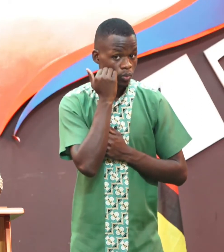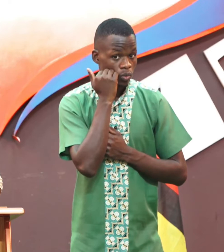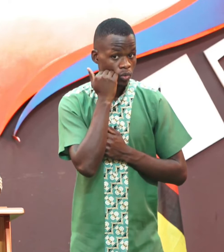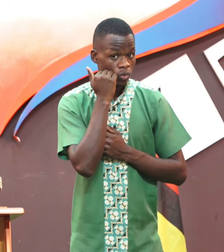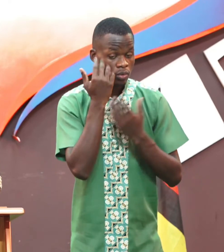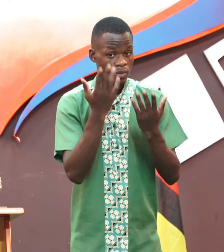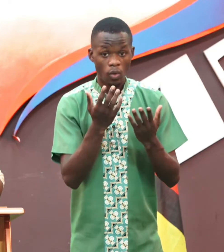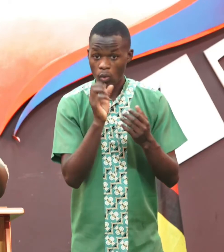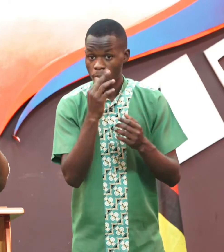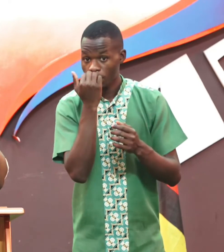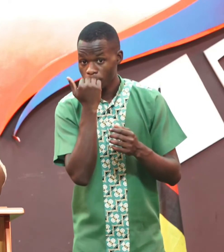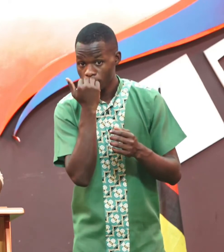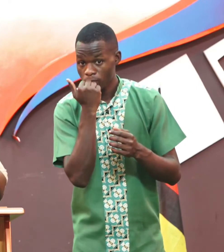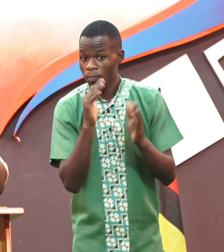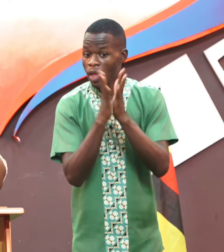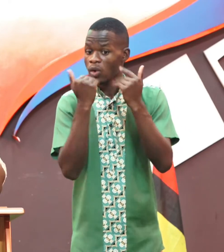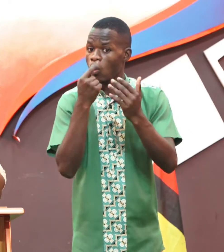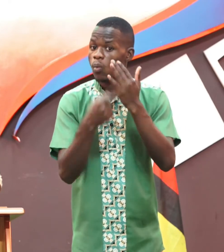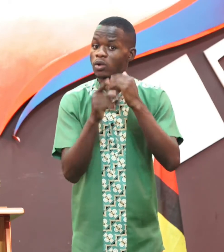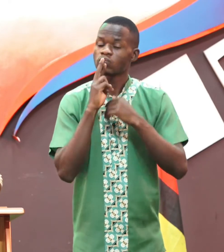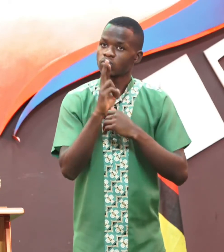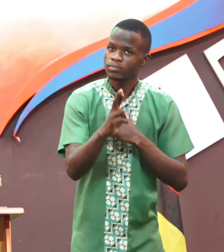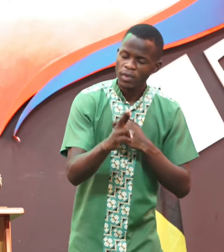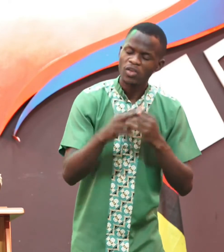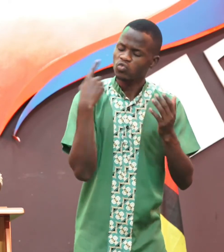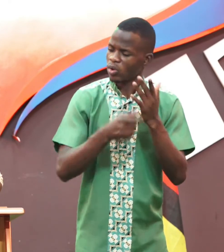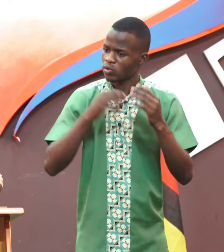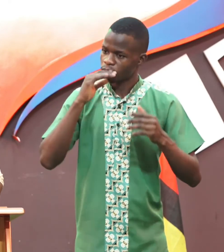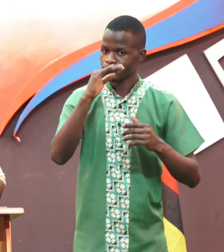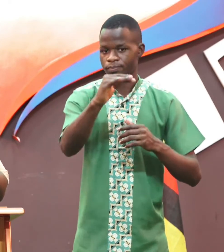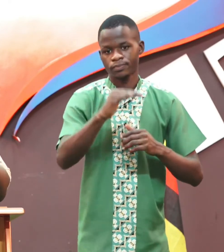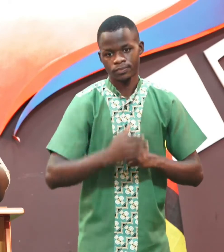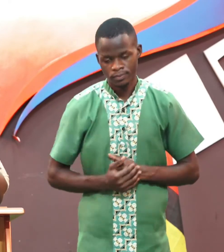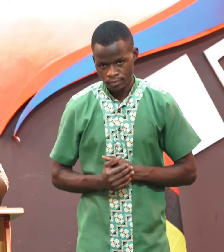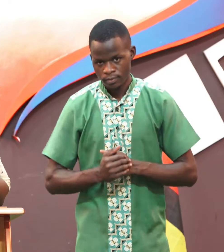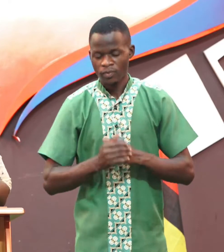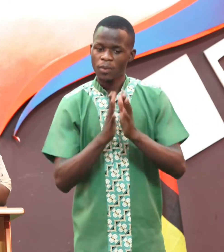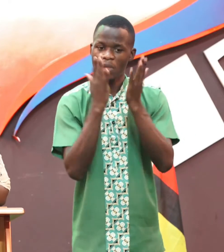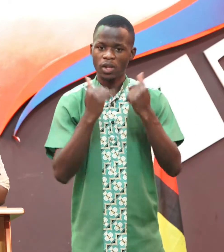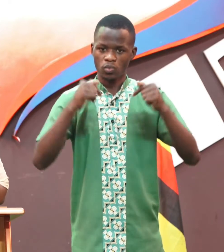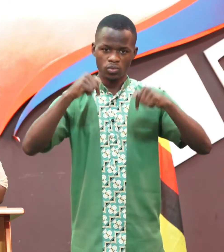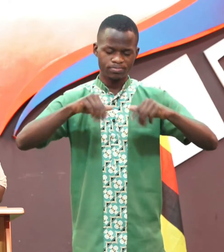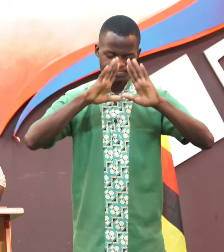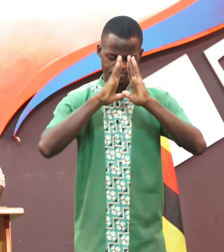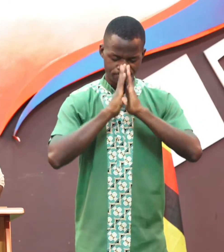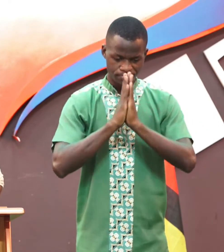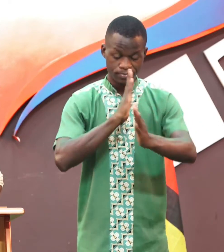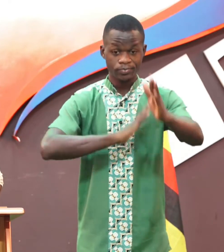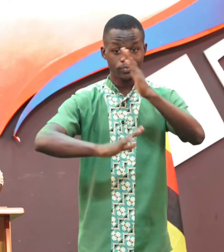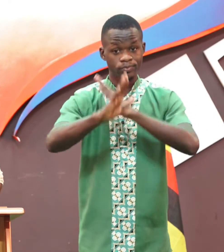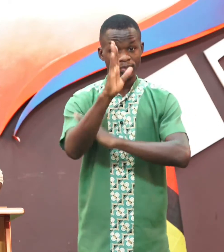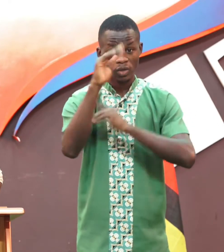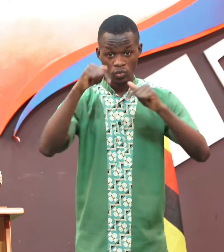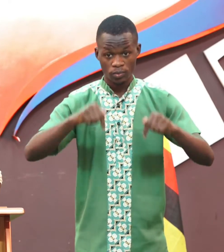Mukama yebazibwe. Amen. Ekyo kyoli kyennyini ky'ofuluma. What you are is what you bring kale out. Katwegayirire Katonda olwaleero. There are four